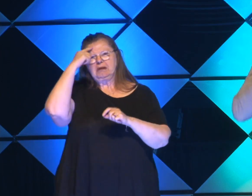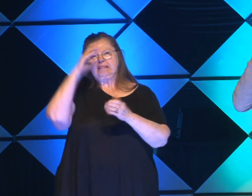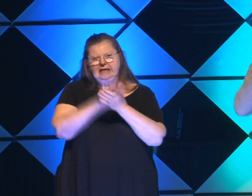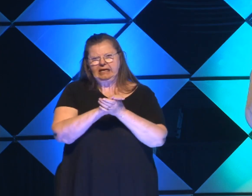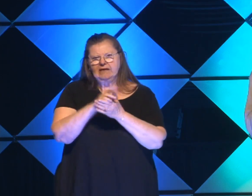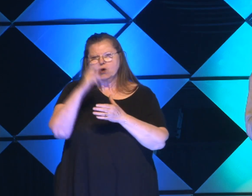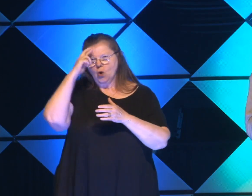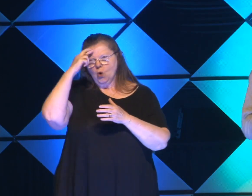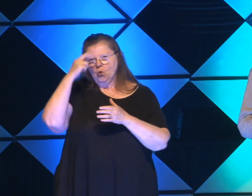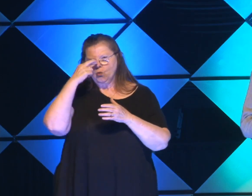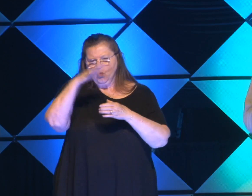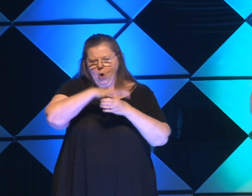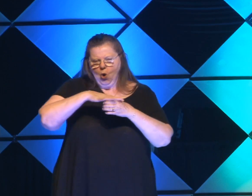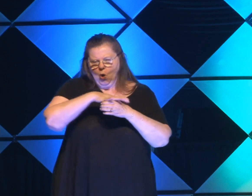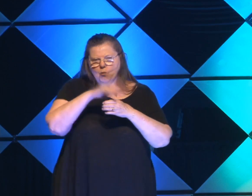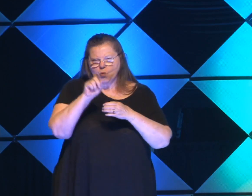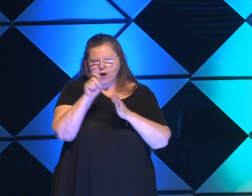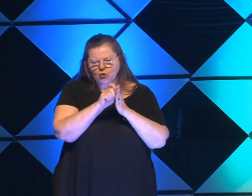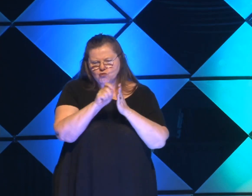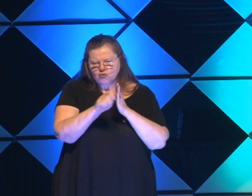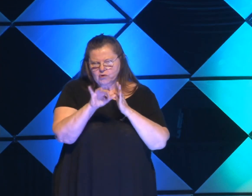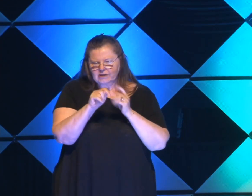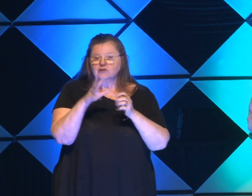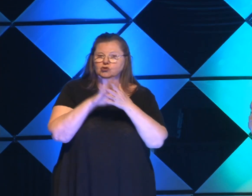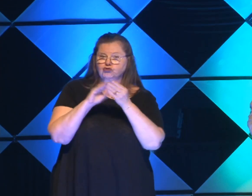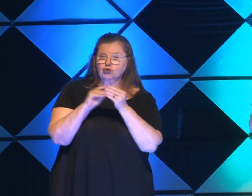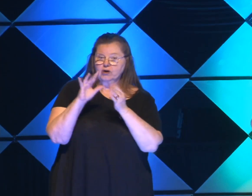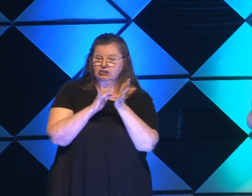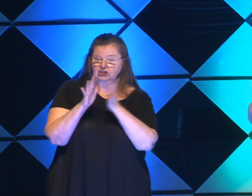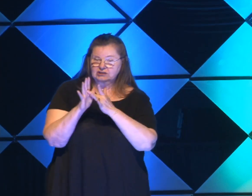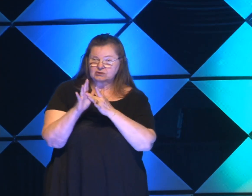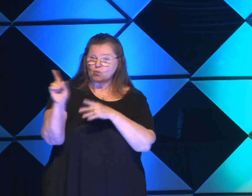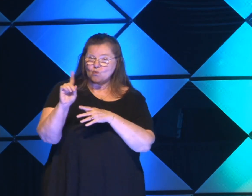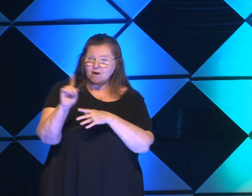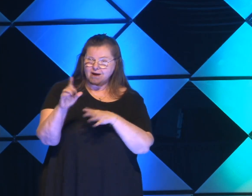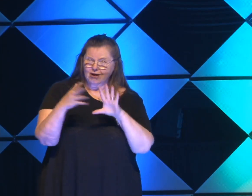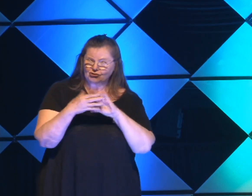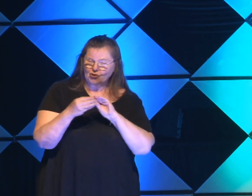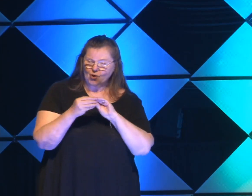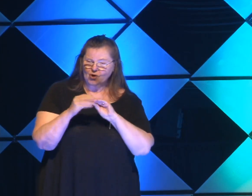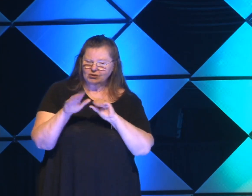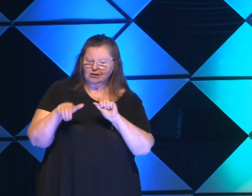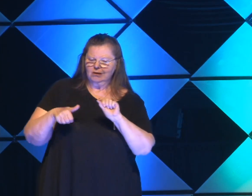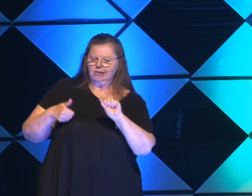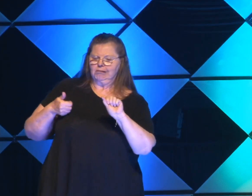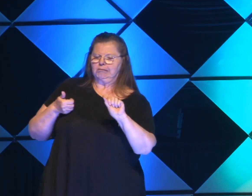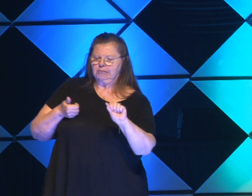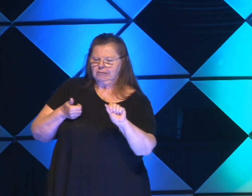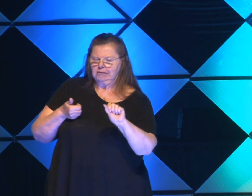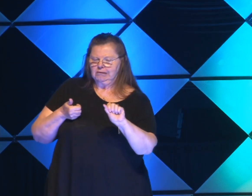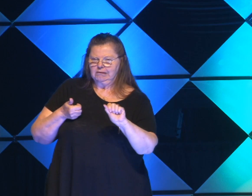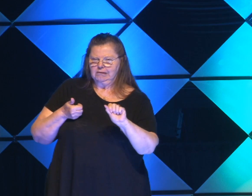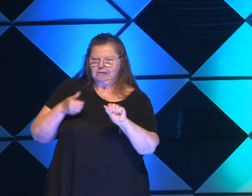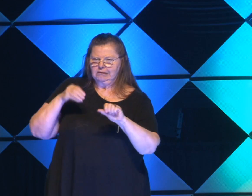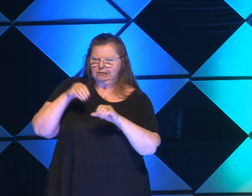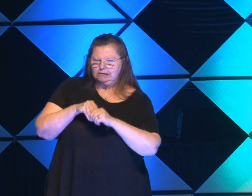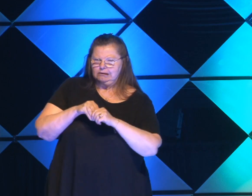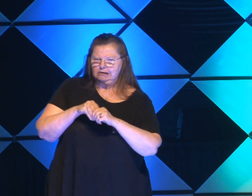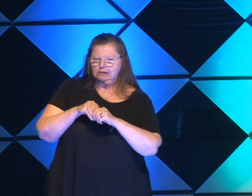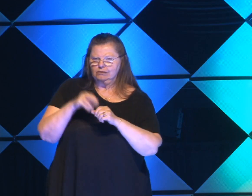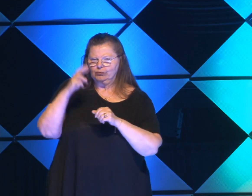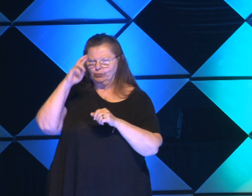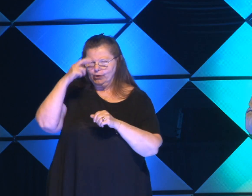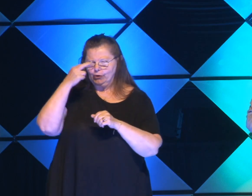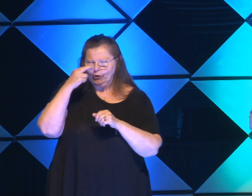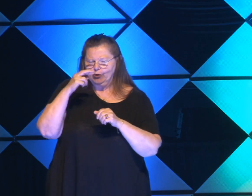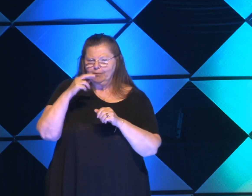So you got to get all this in your head. So this story of Jesus is being told in the shadow of Rome. It's being